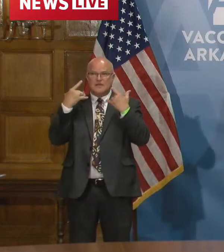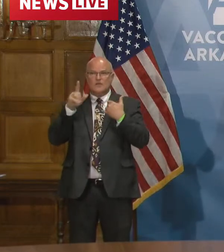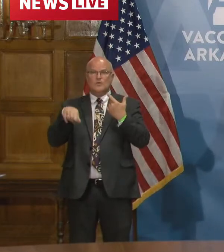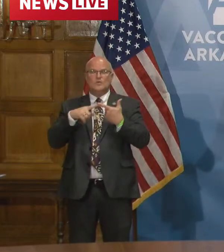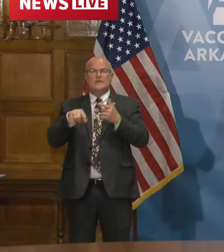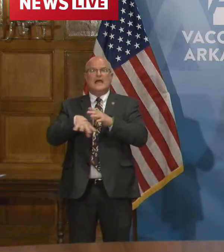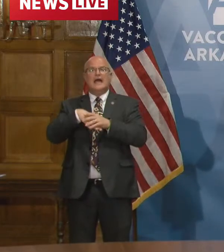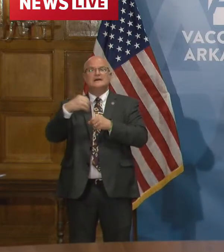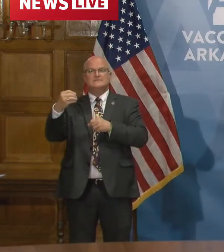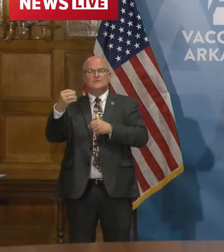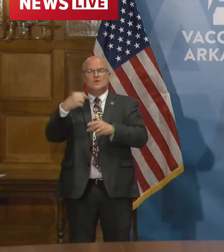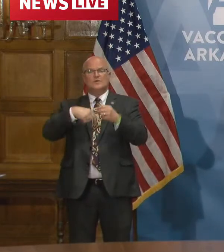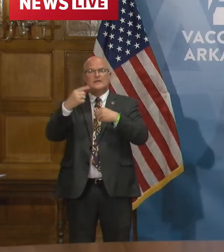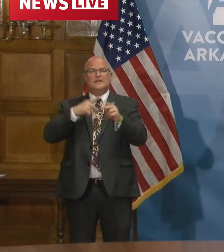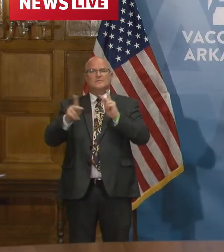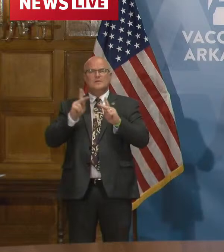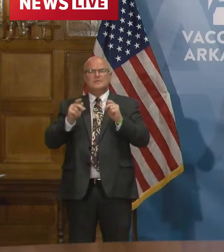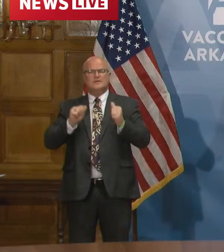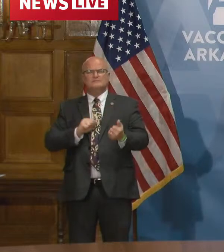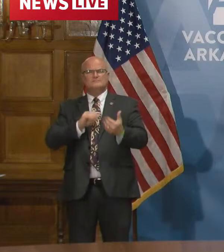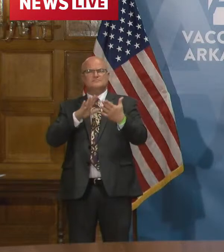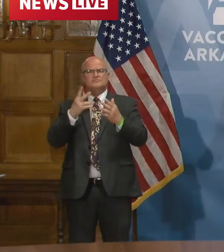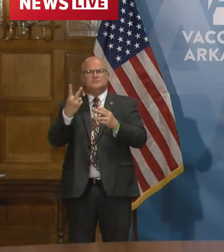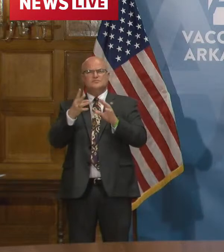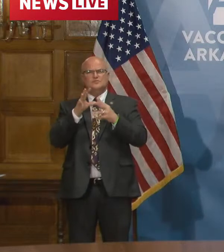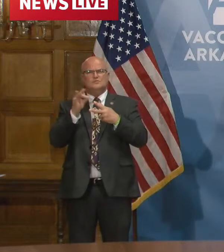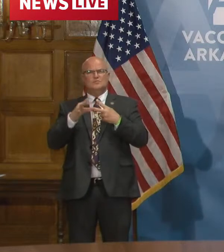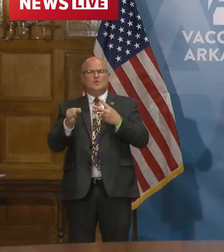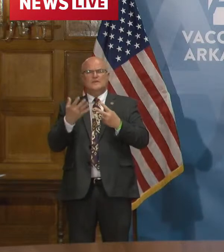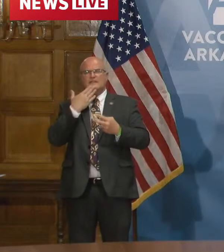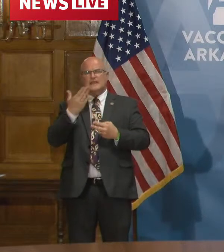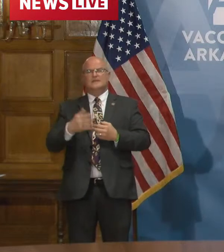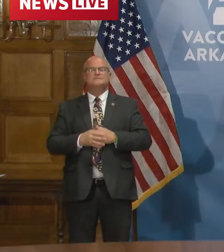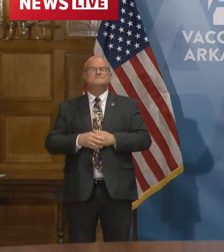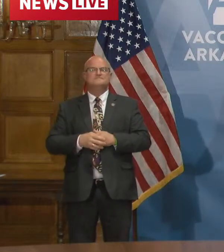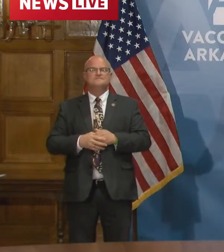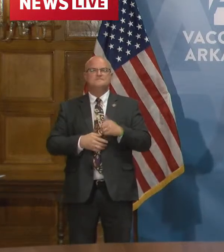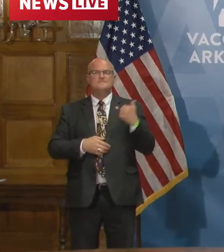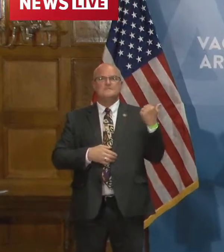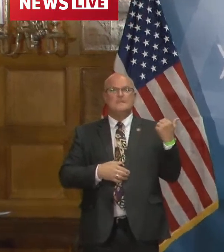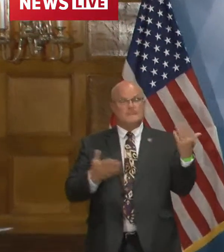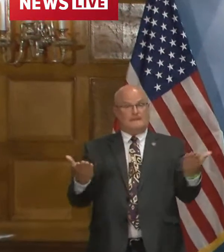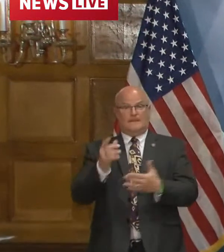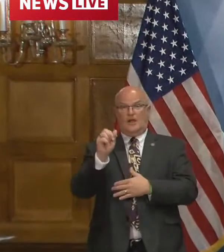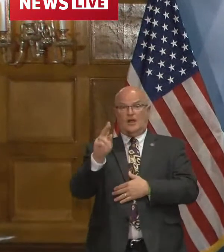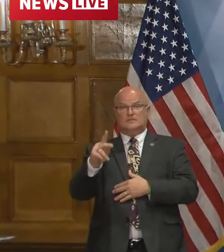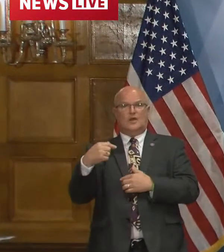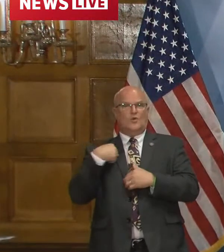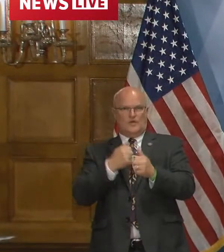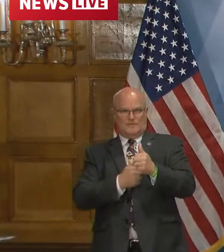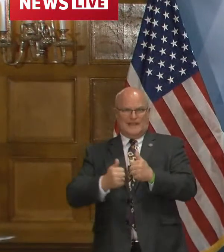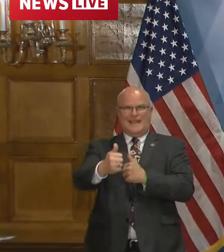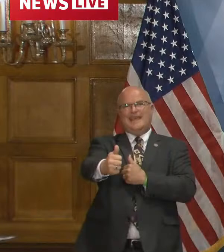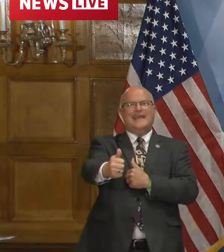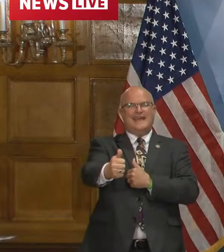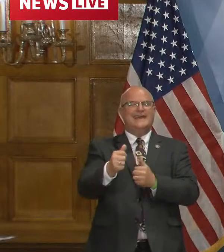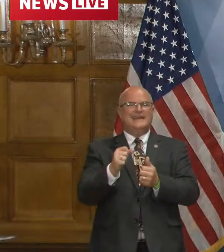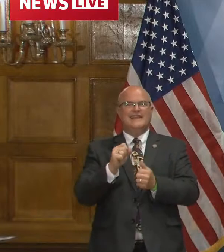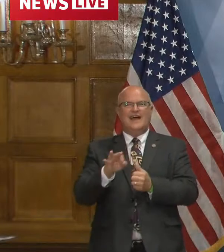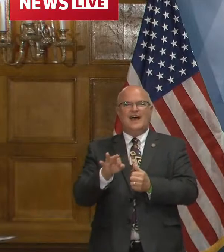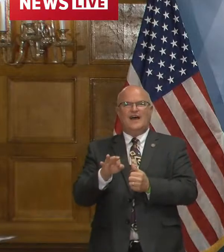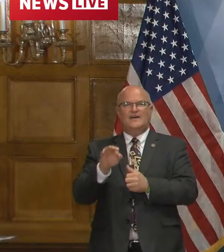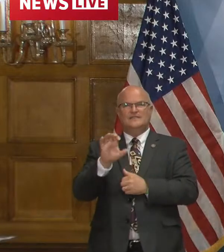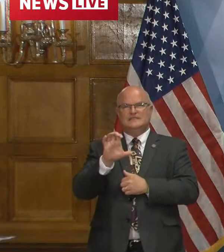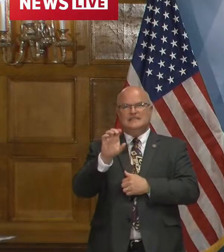outdoors around other people. Quickly address those 2 points, please. Thank you. Well, there's in Arkansas, we've been ahead of